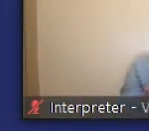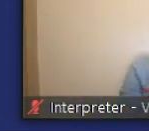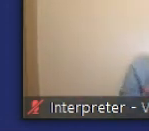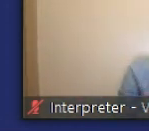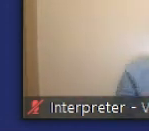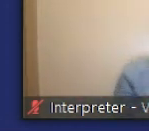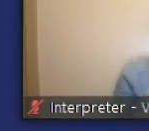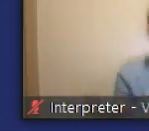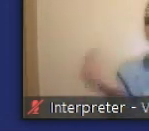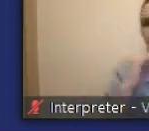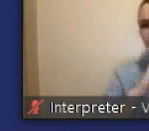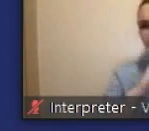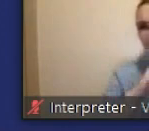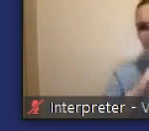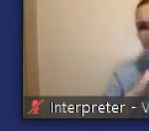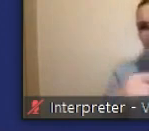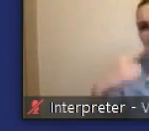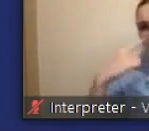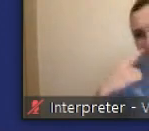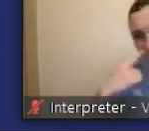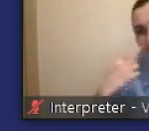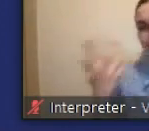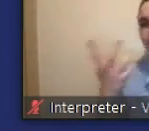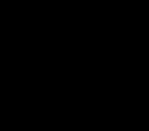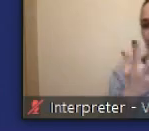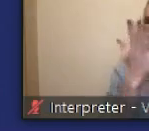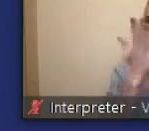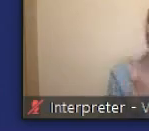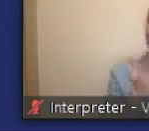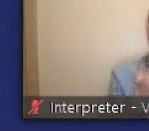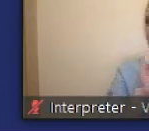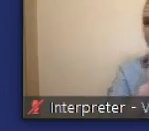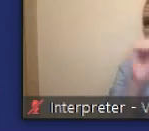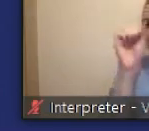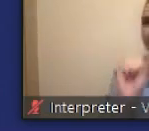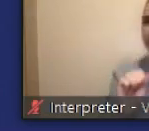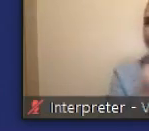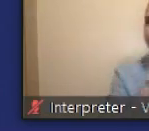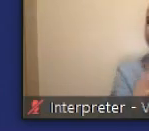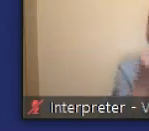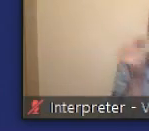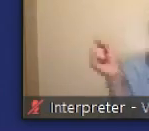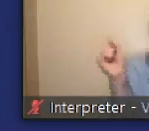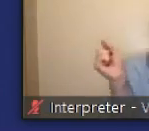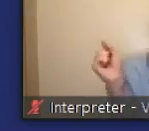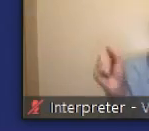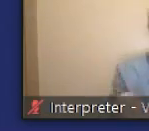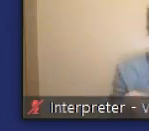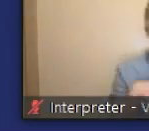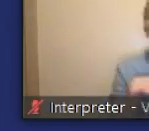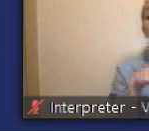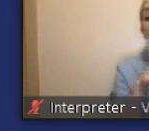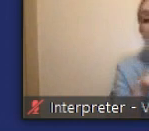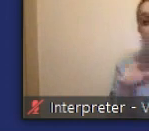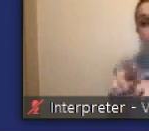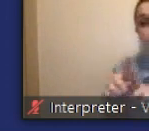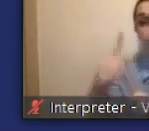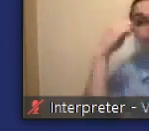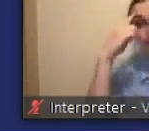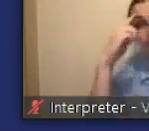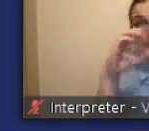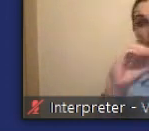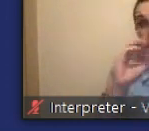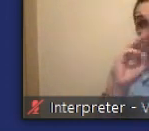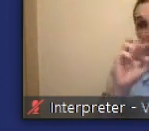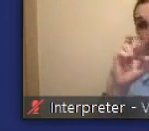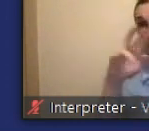element of seasonality perhaps, and I think lots of unknowns still to come with Omicron and what that might mean for both US